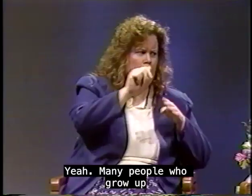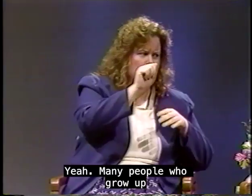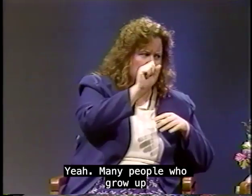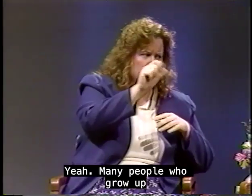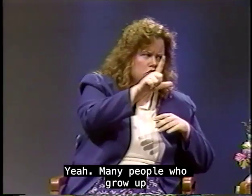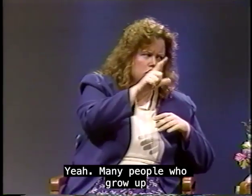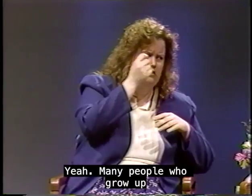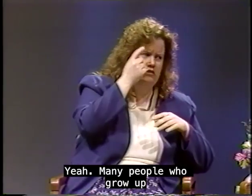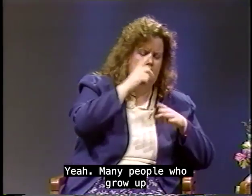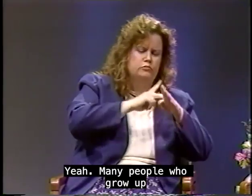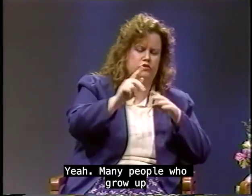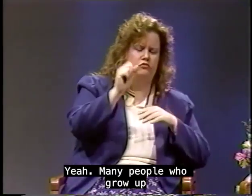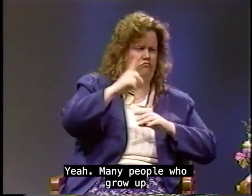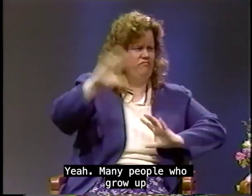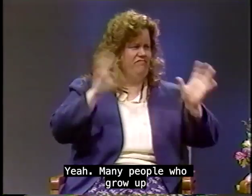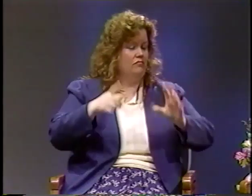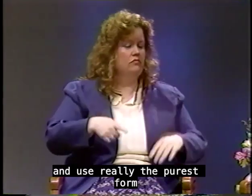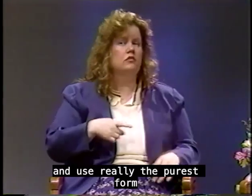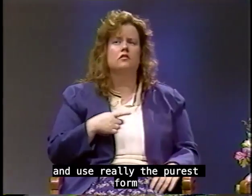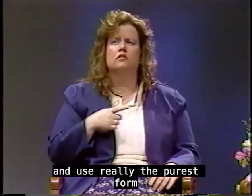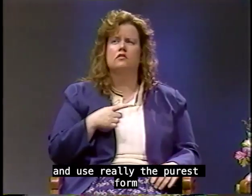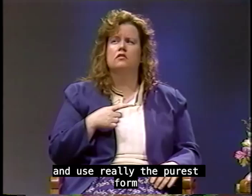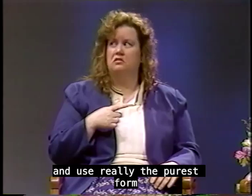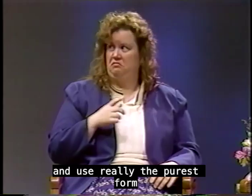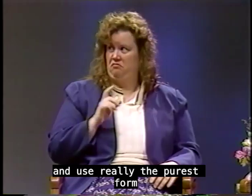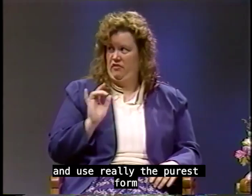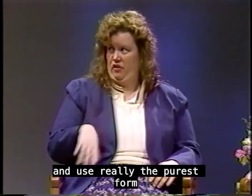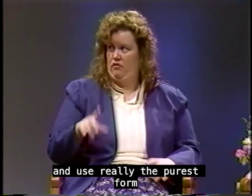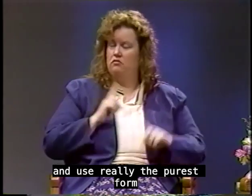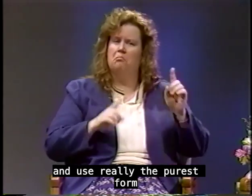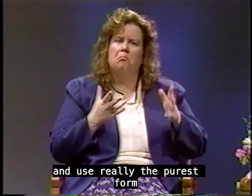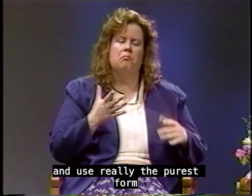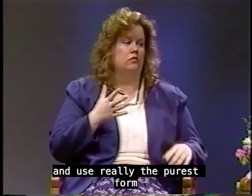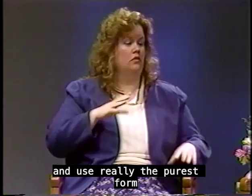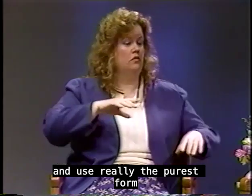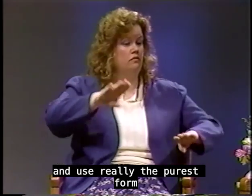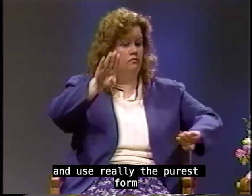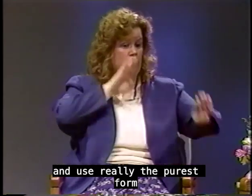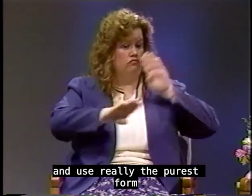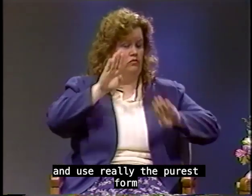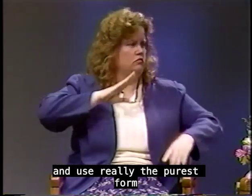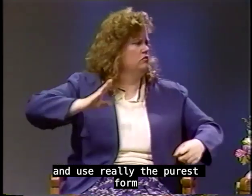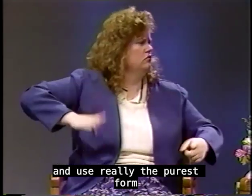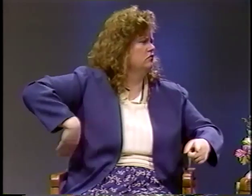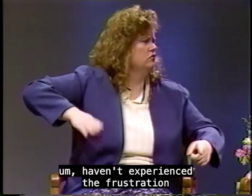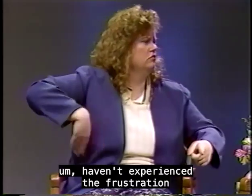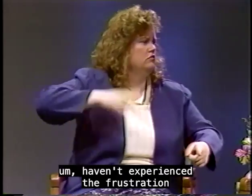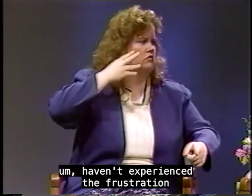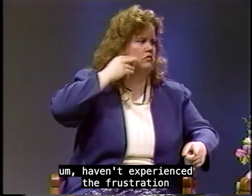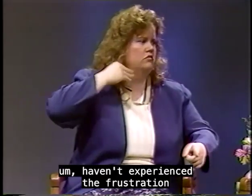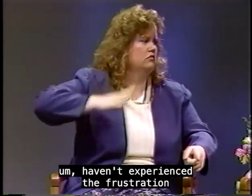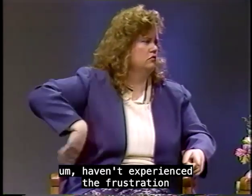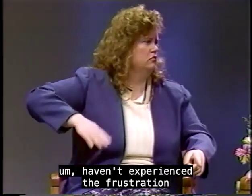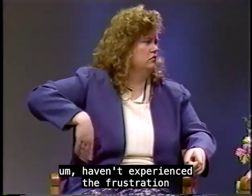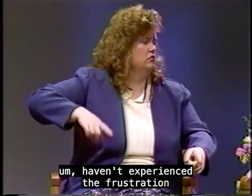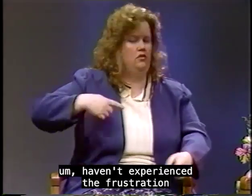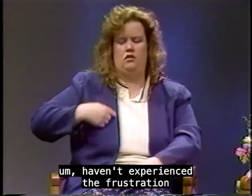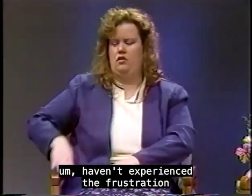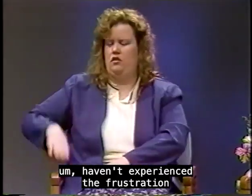with their parents who are deaf and use really the purest form of American Sign Language haven't experienced the